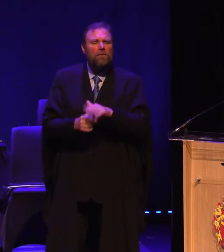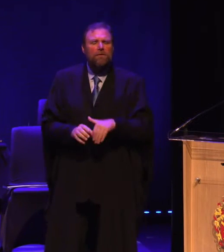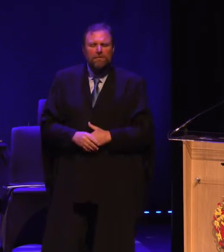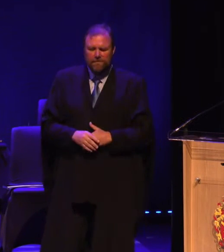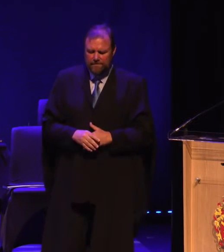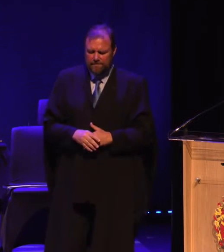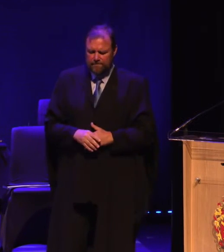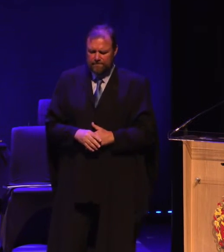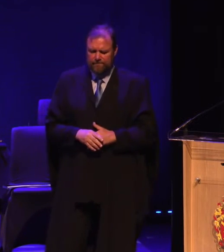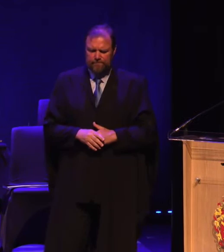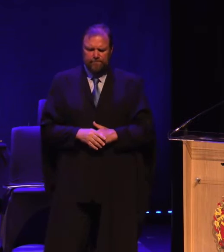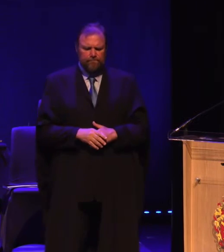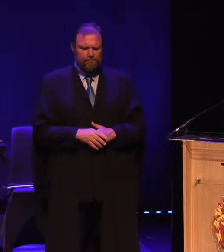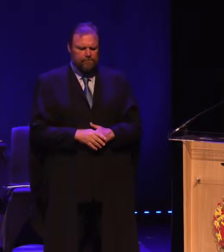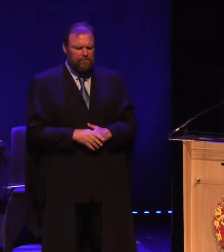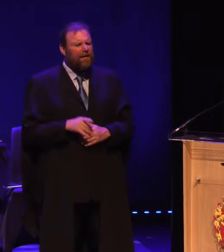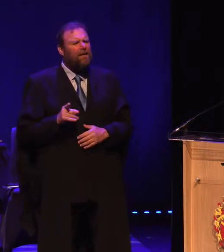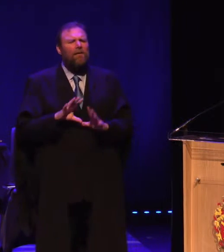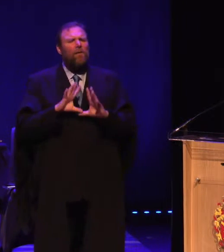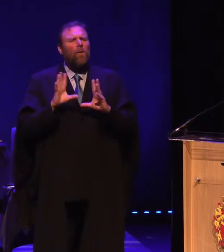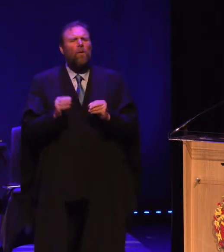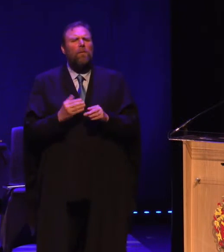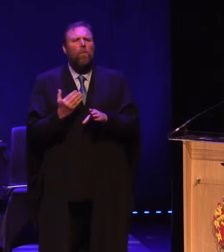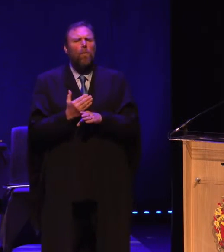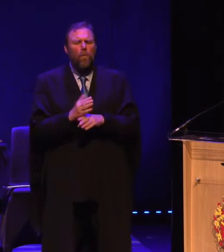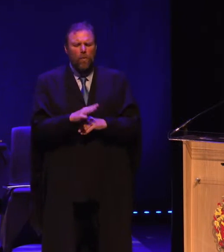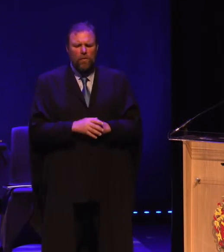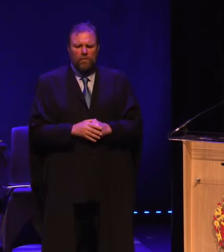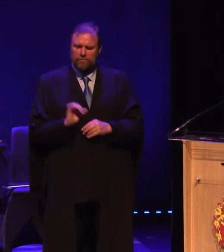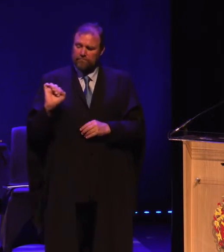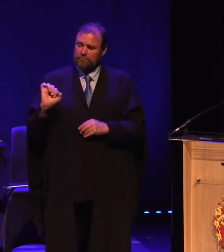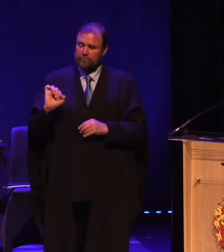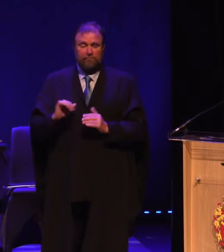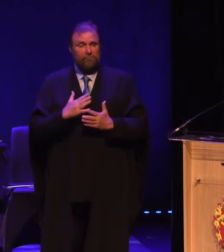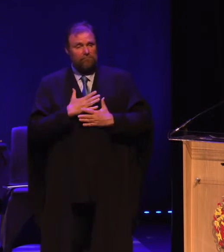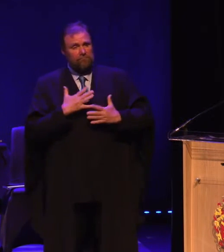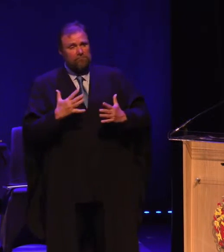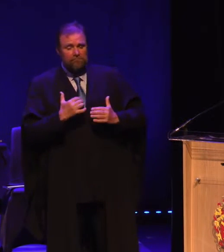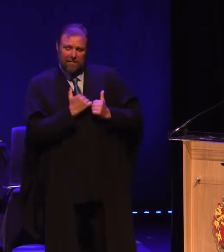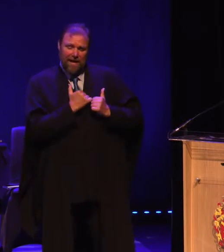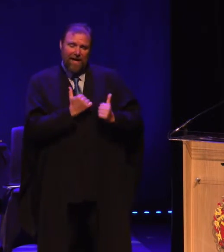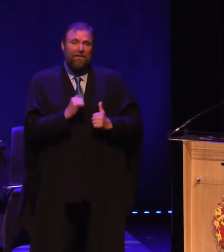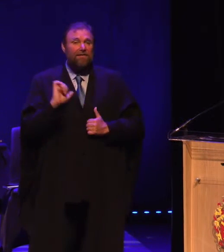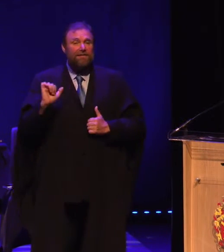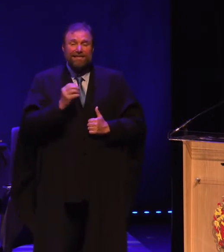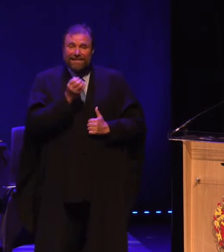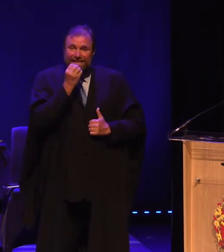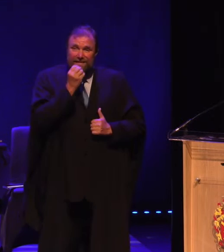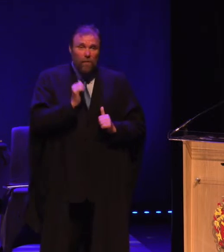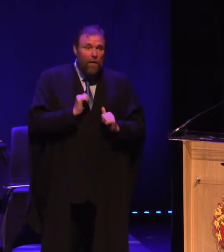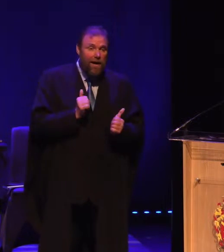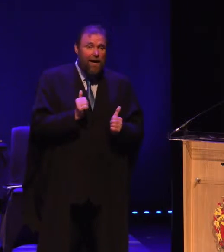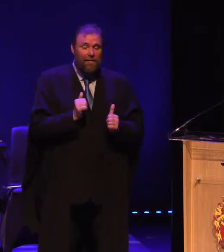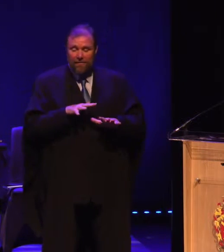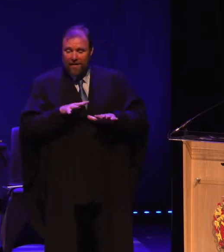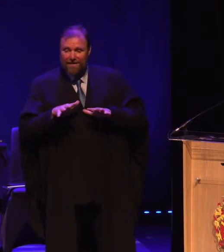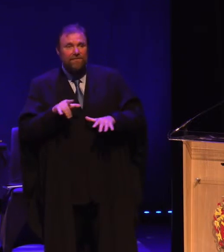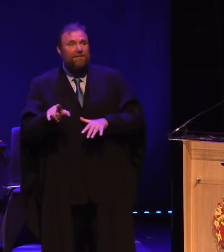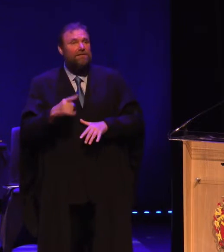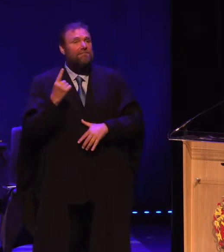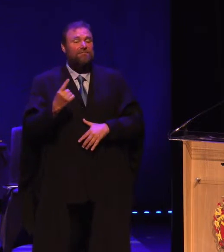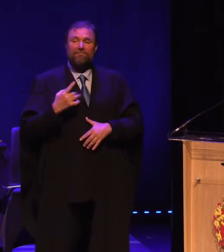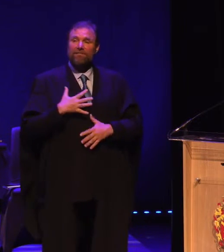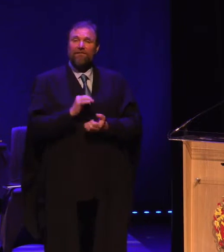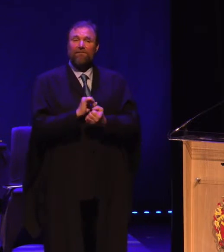Fiona isn't just all about work, though. She's a huge advocate of healthy eating and physical activity in her time away from work. She's an avid walker and